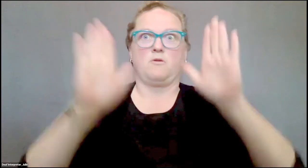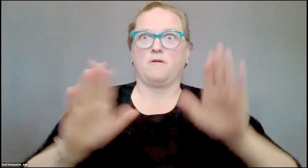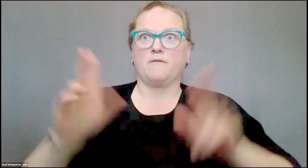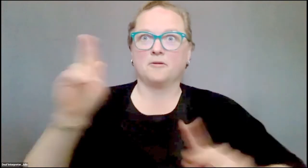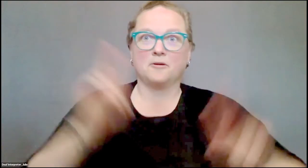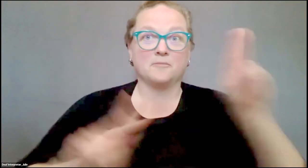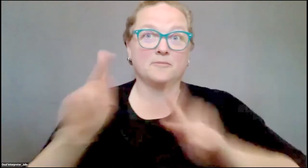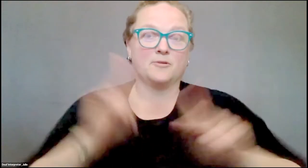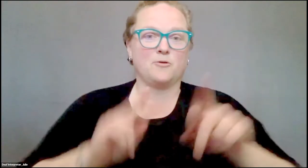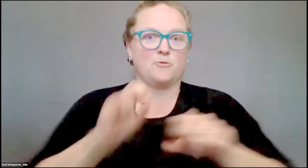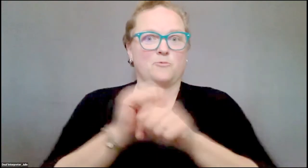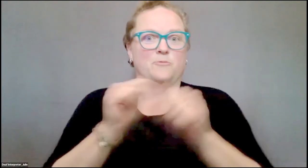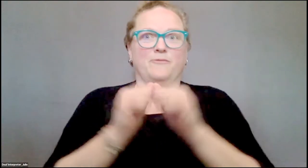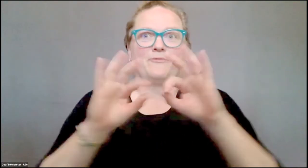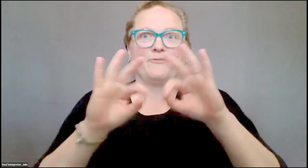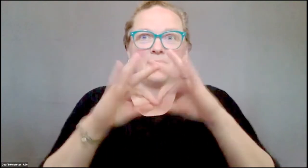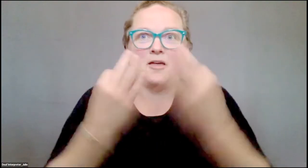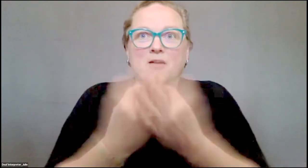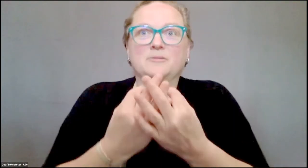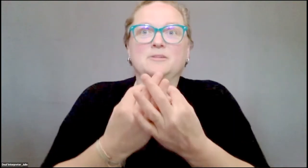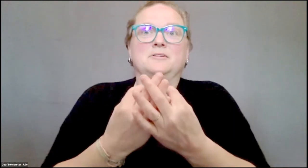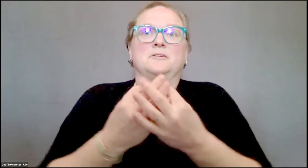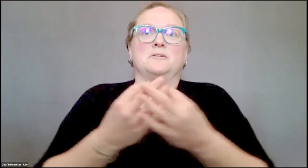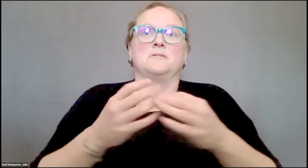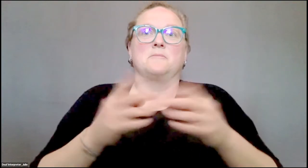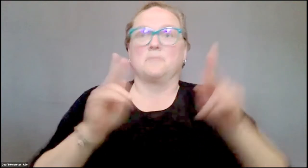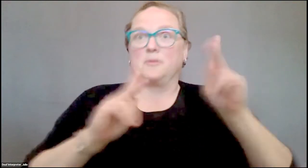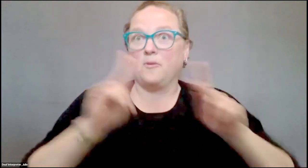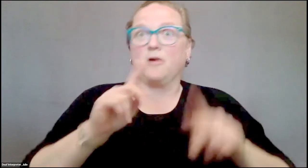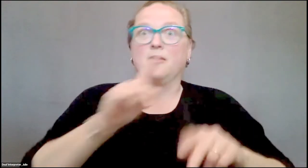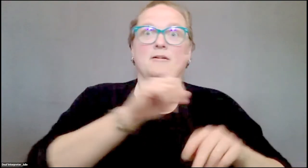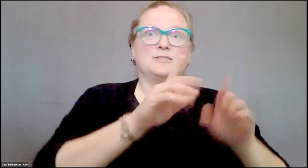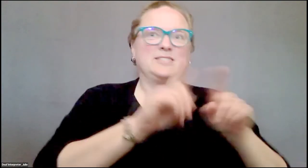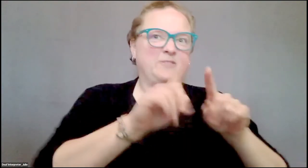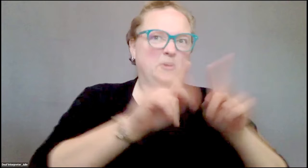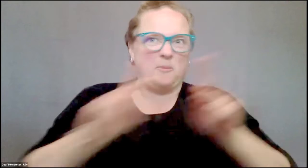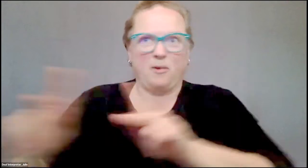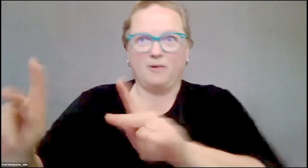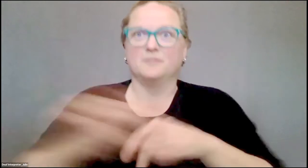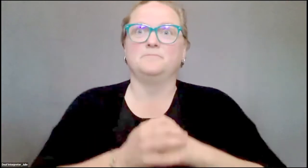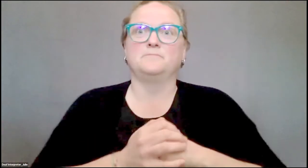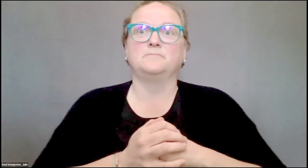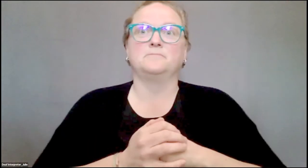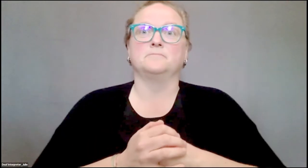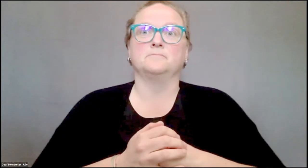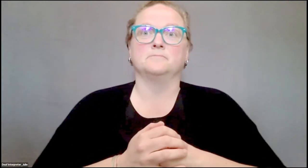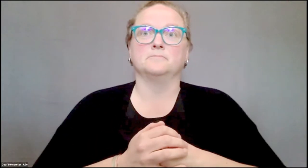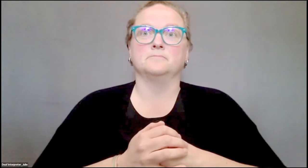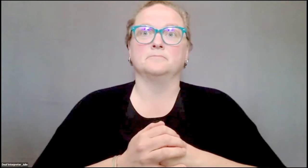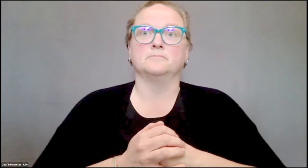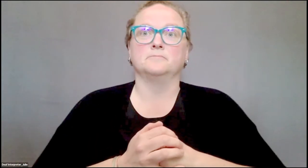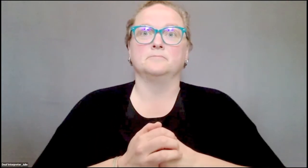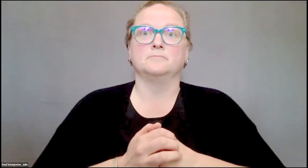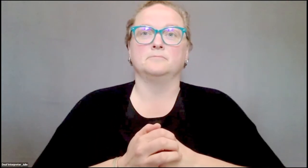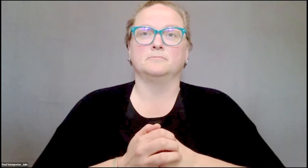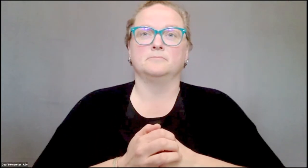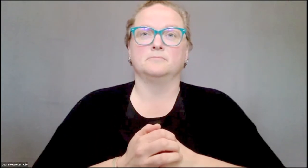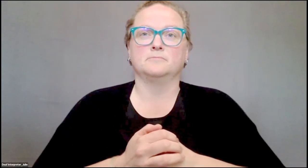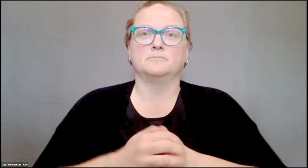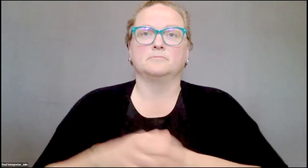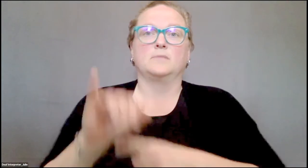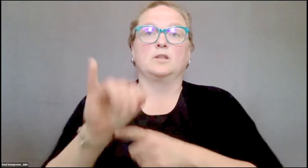variety of ways. First, we'll hear from Dr. Tom Jean, who is the Deputy State Health Officer and